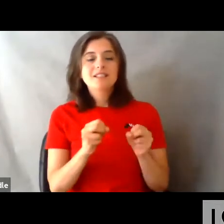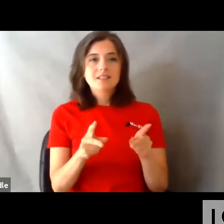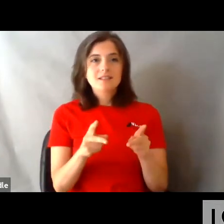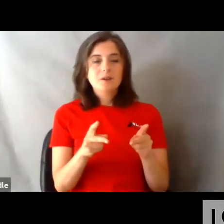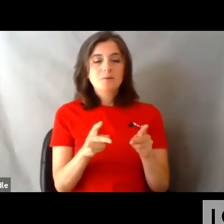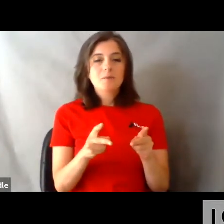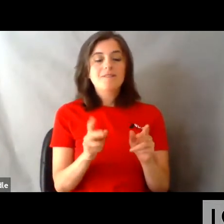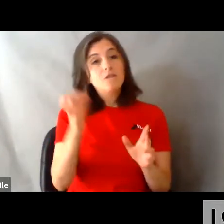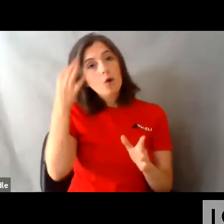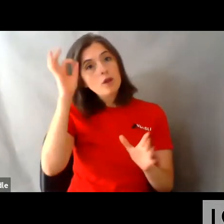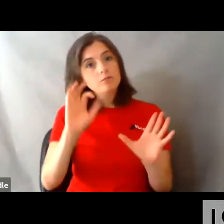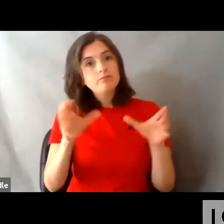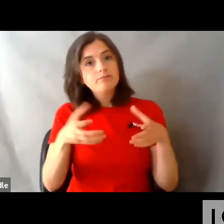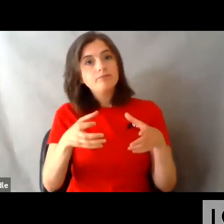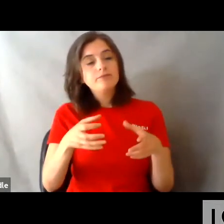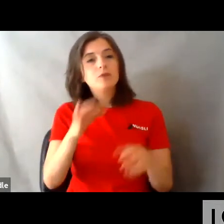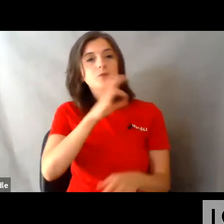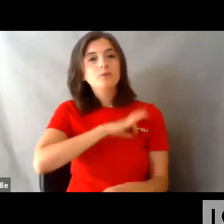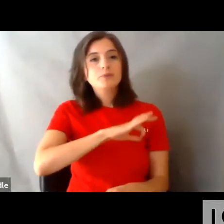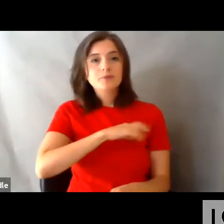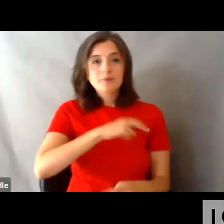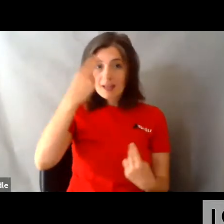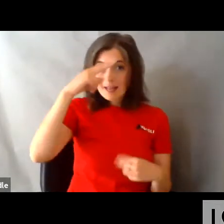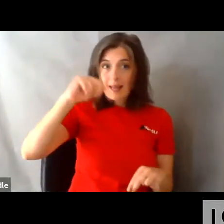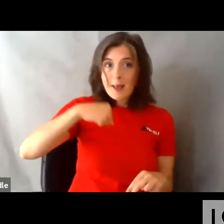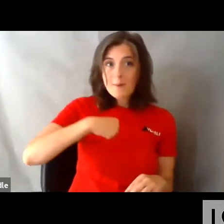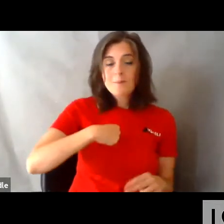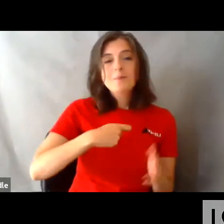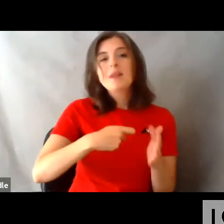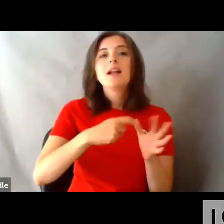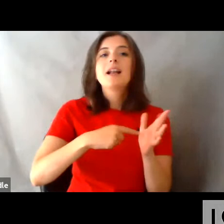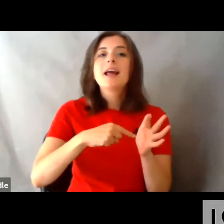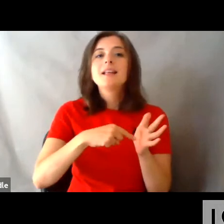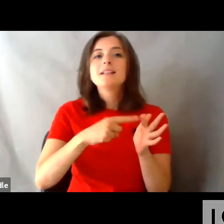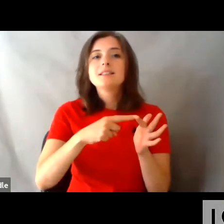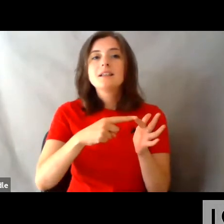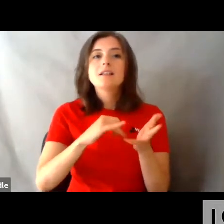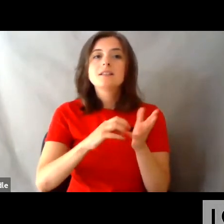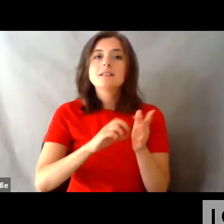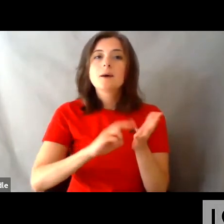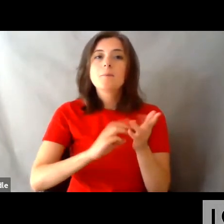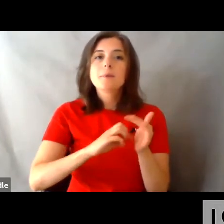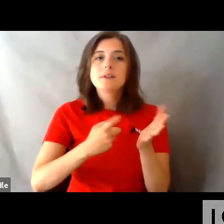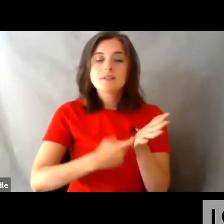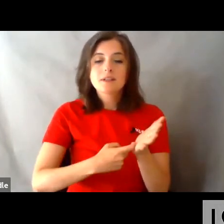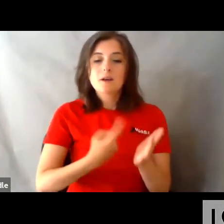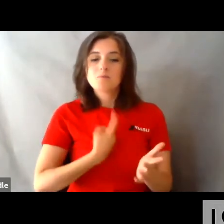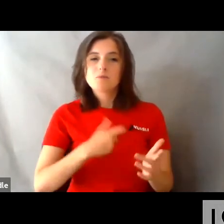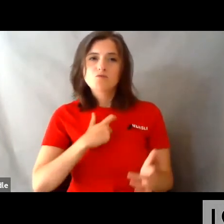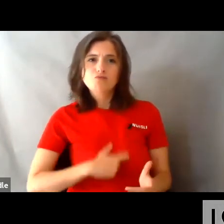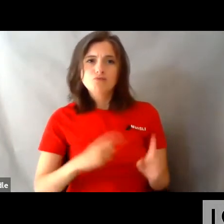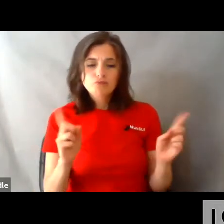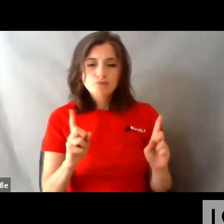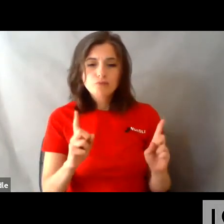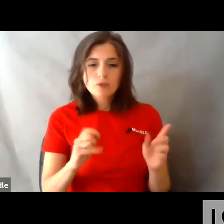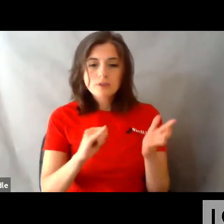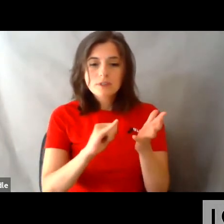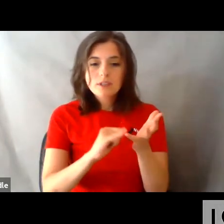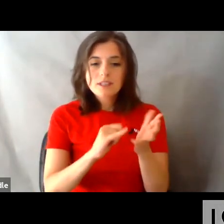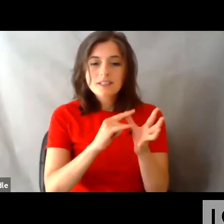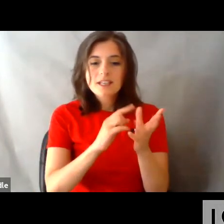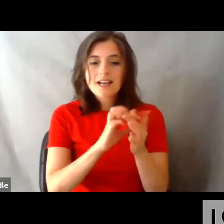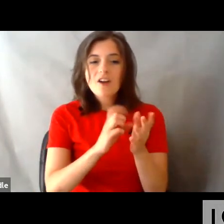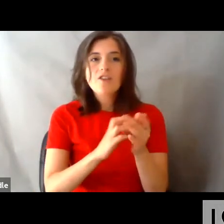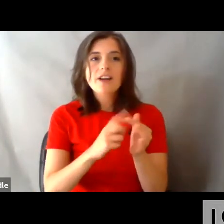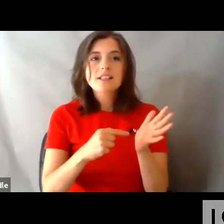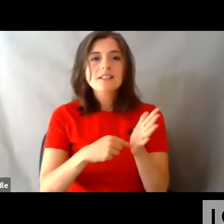name's Kate Summers. I'm part of the Secretariat to the Commission, which means I support the work of the Commission, and I'll just be facilitating some